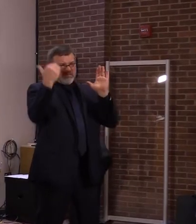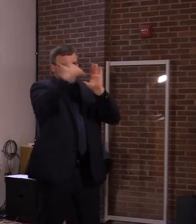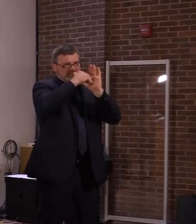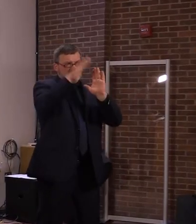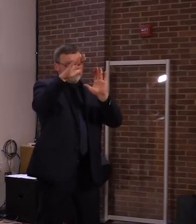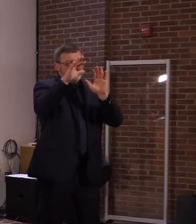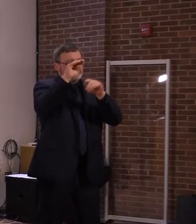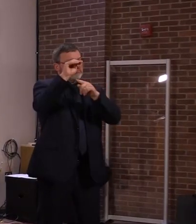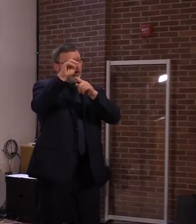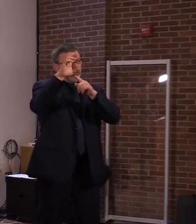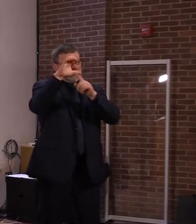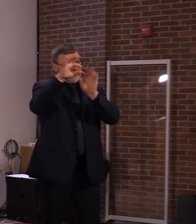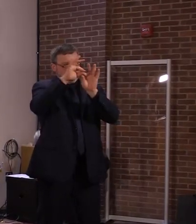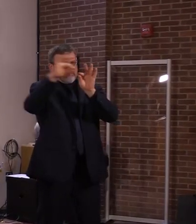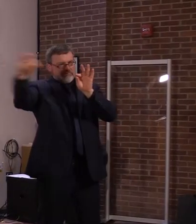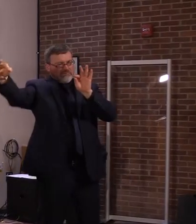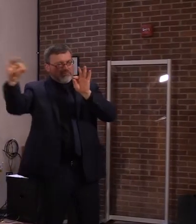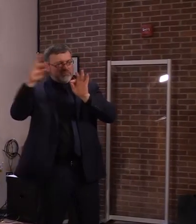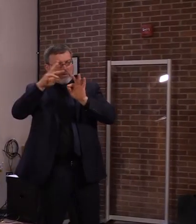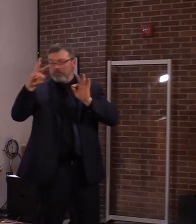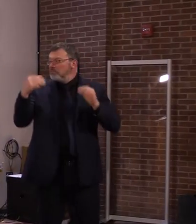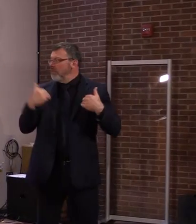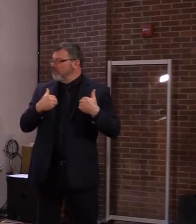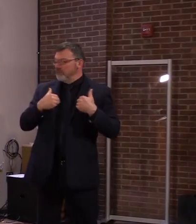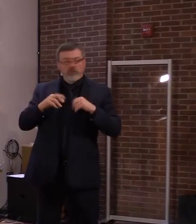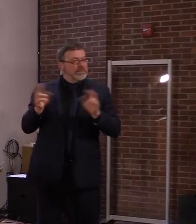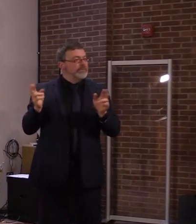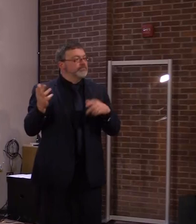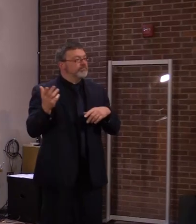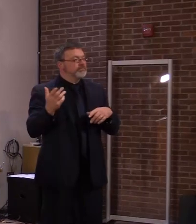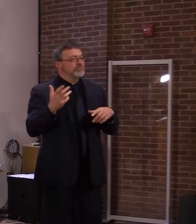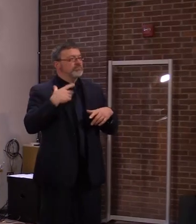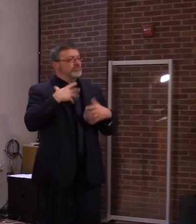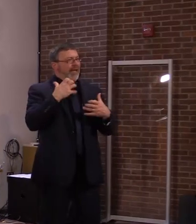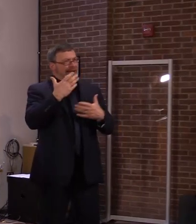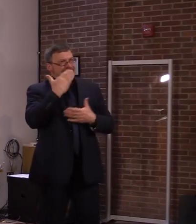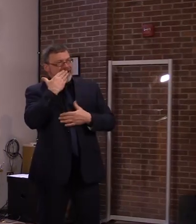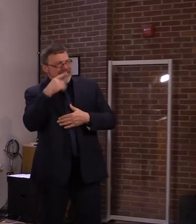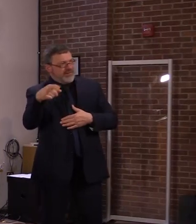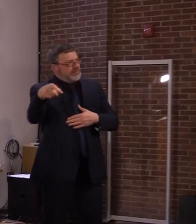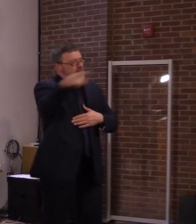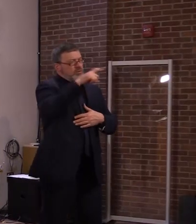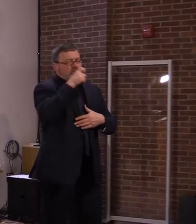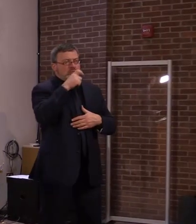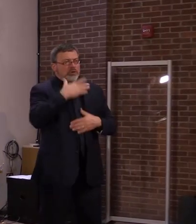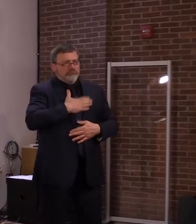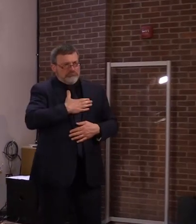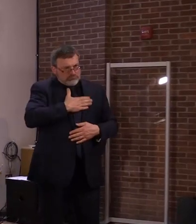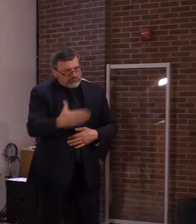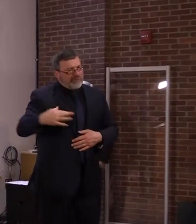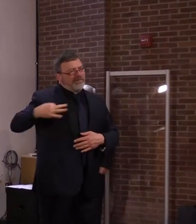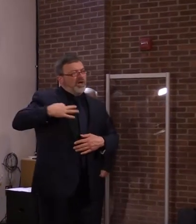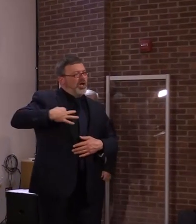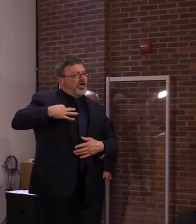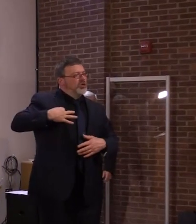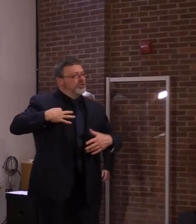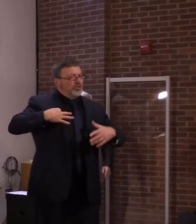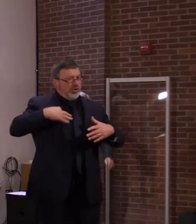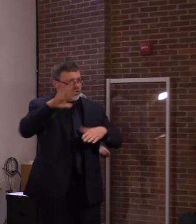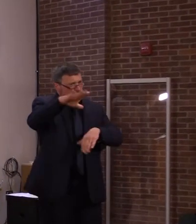to thank you to all the Vermonters who give so generously of their time and expertise in support of our